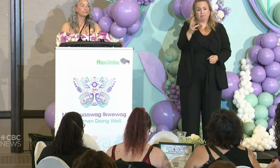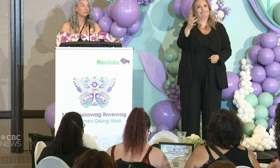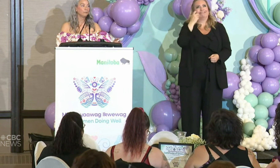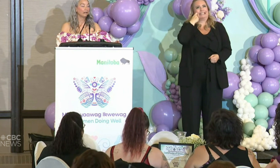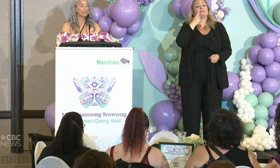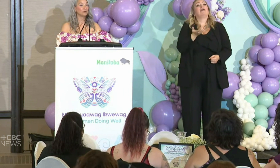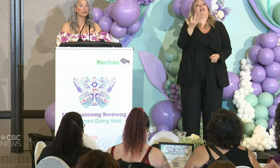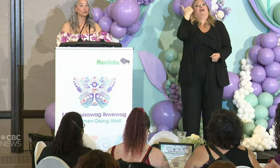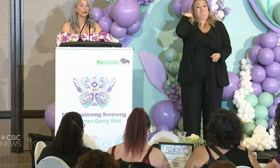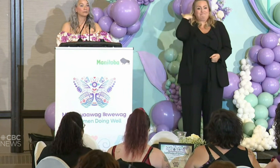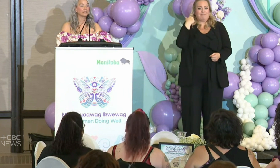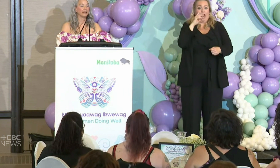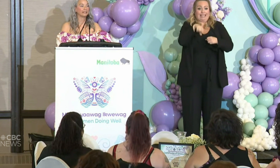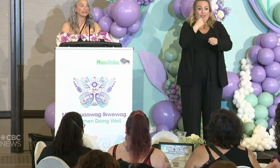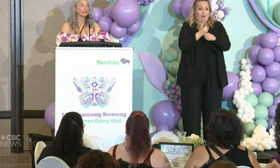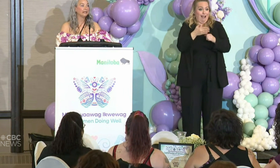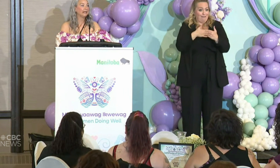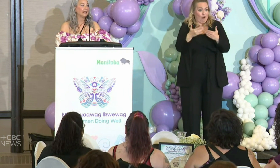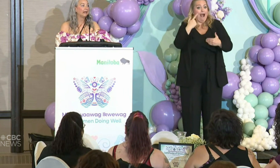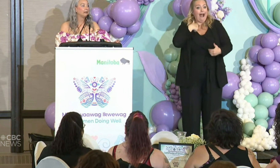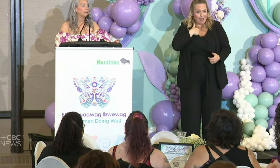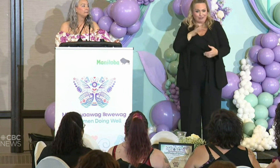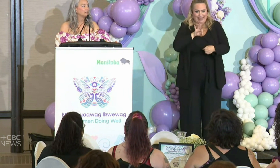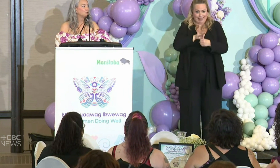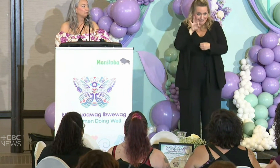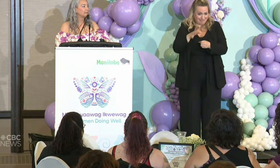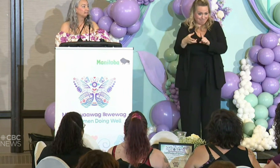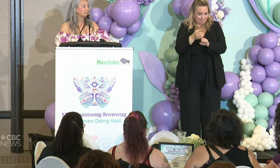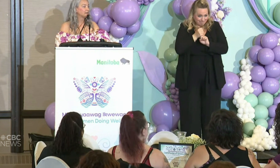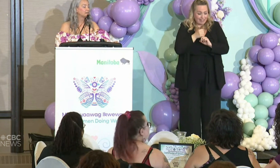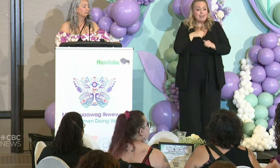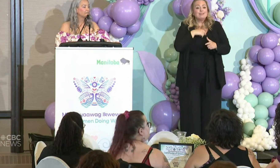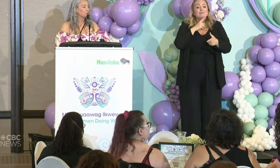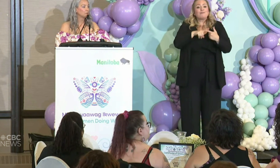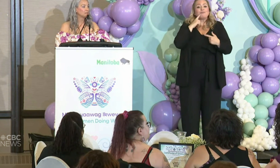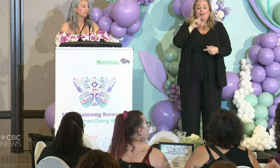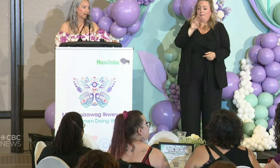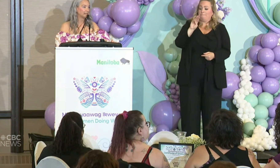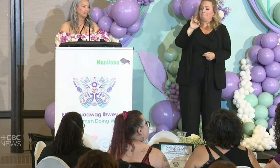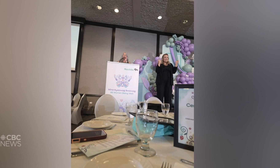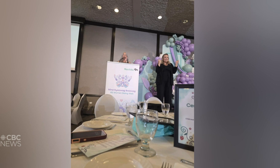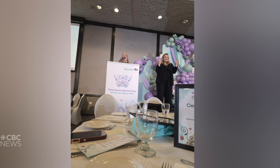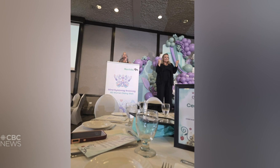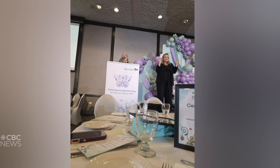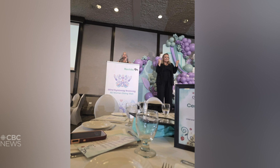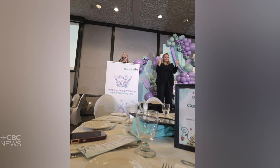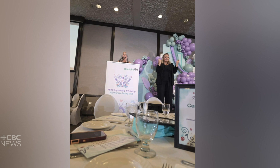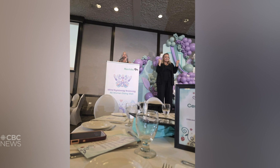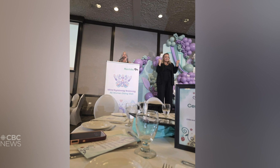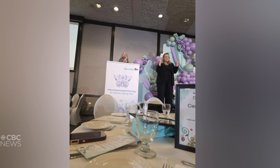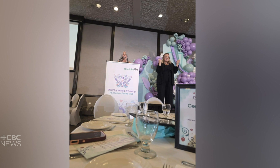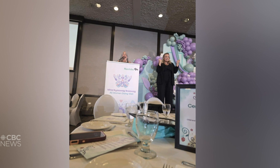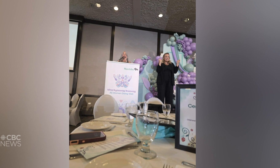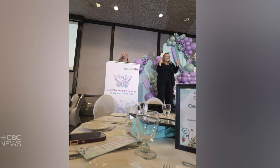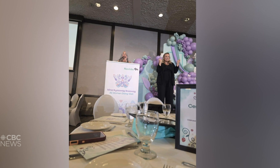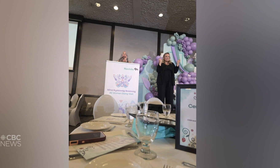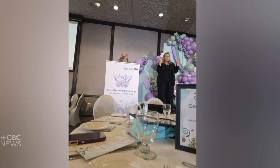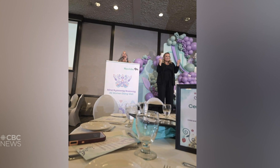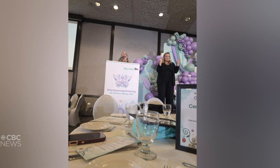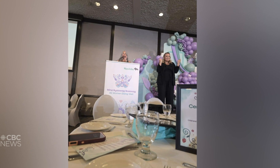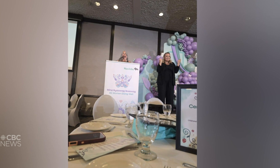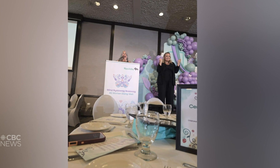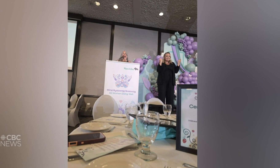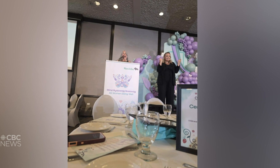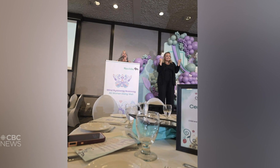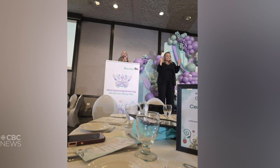interview Monday, Fontaine said her comments stemmed from frustration over the stage, that it was overcrowded, and she worried the decorations could create a safety